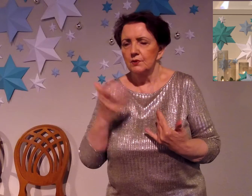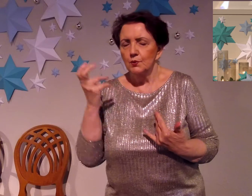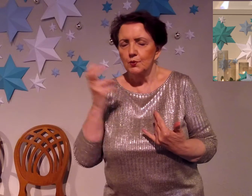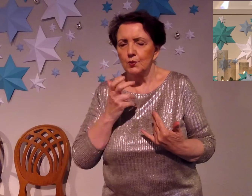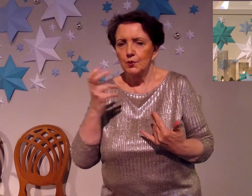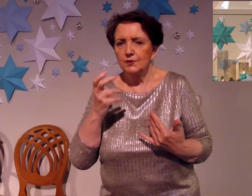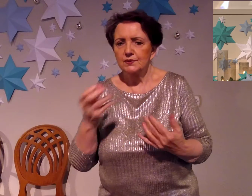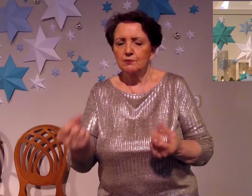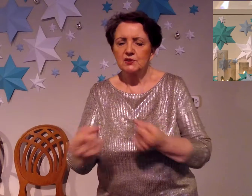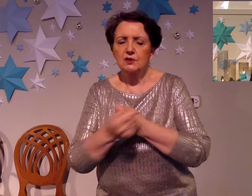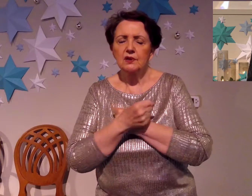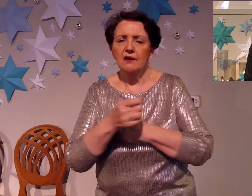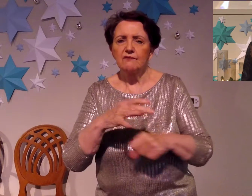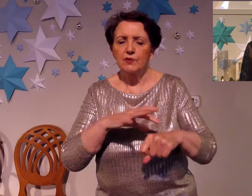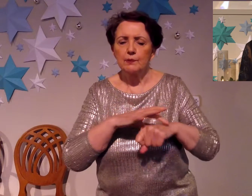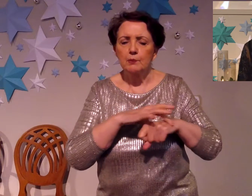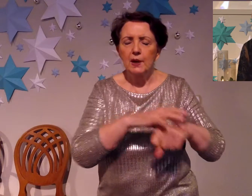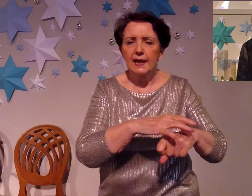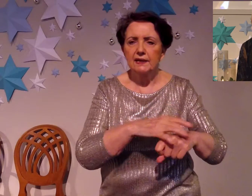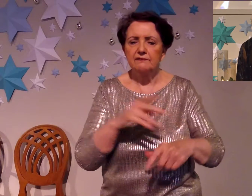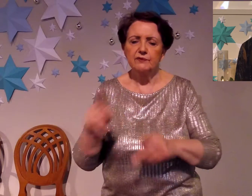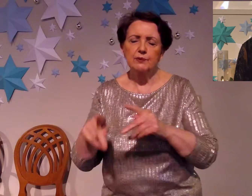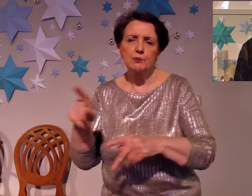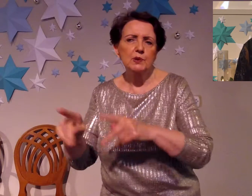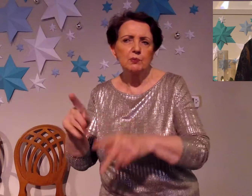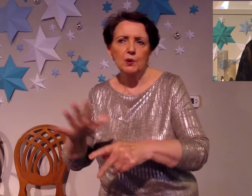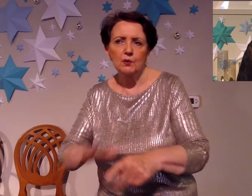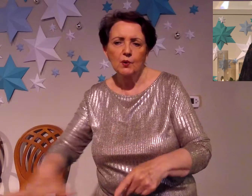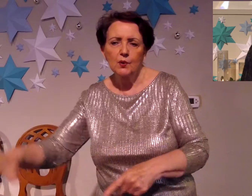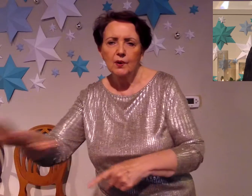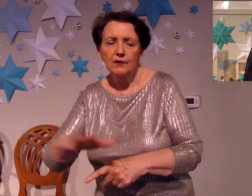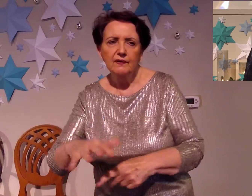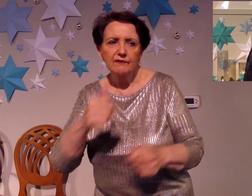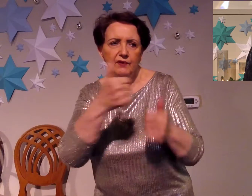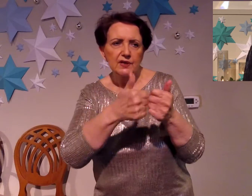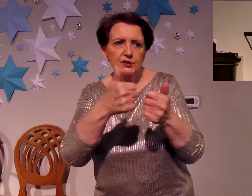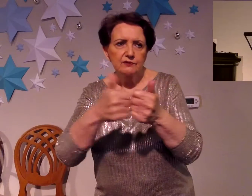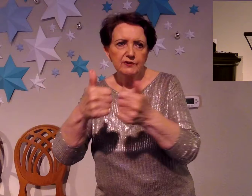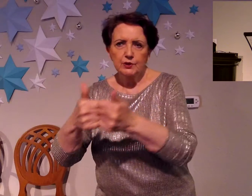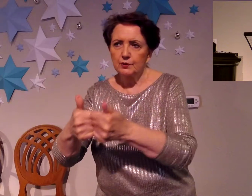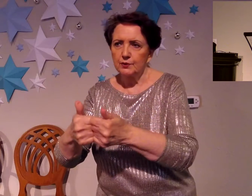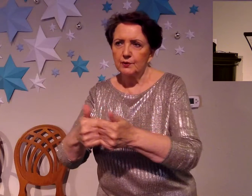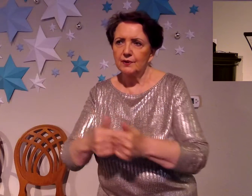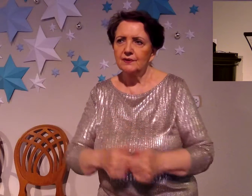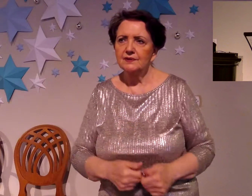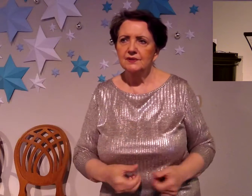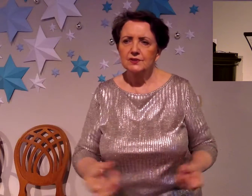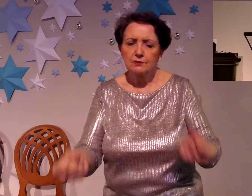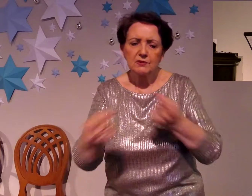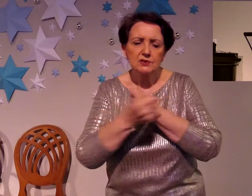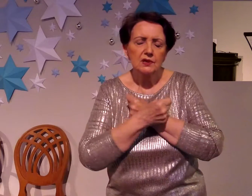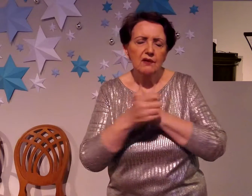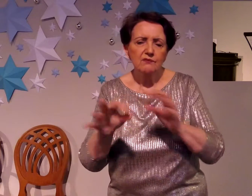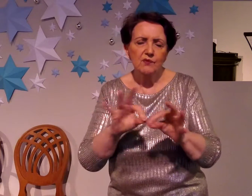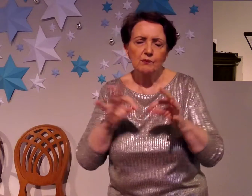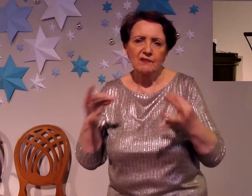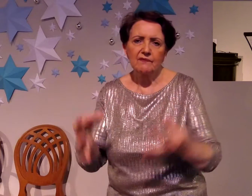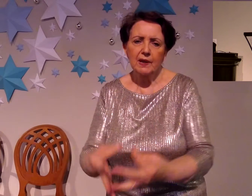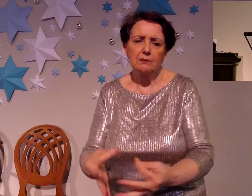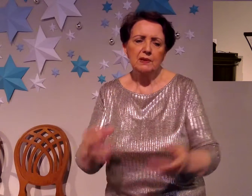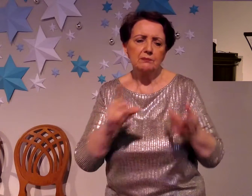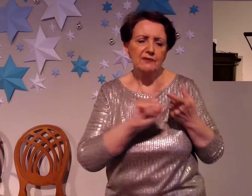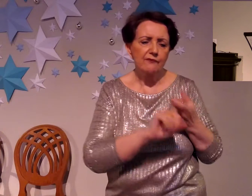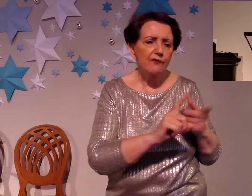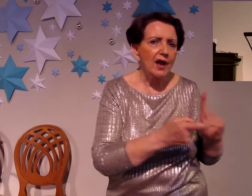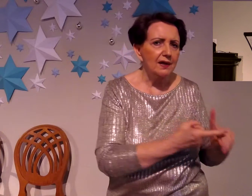love for this planet. I have so much love for humanity. I have so much love for each and every one of you. So much love for my family and friends.